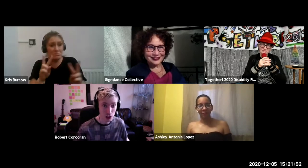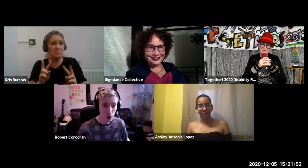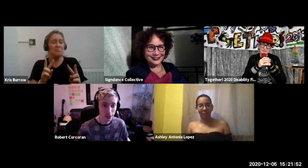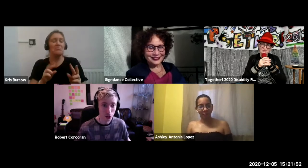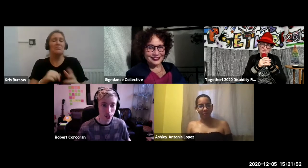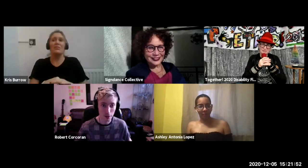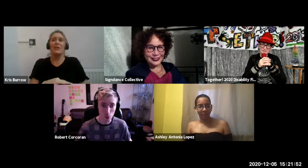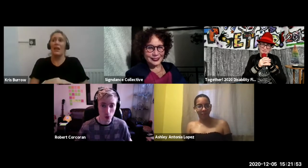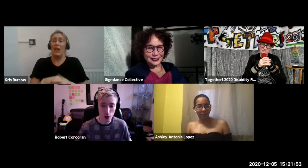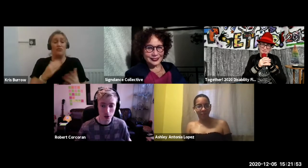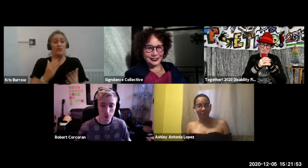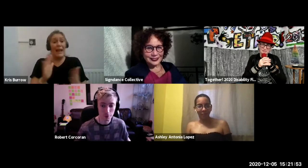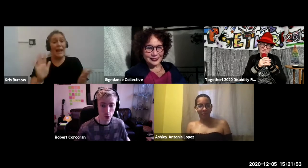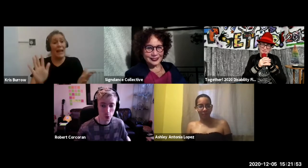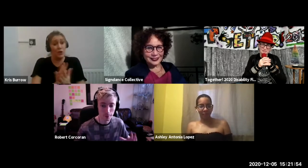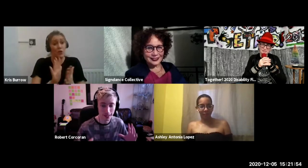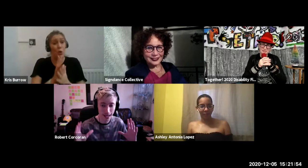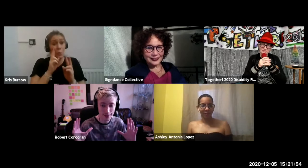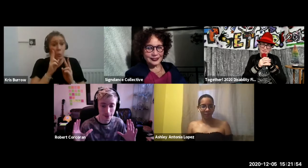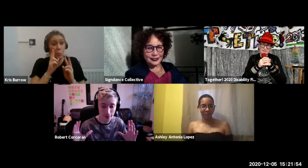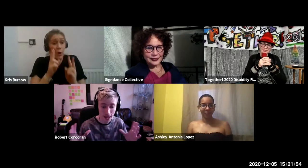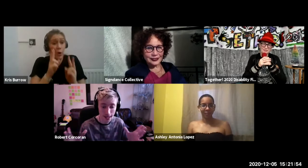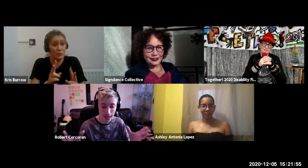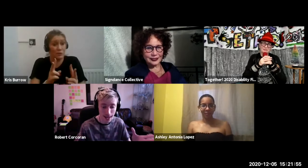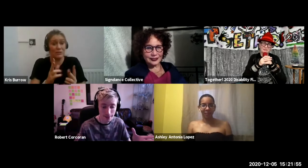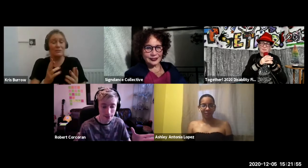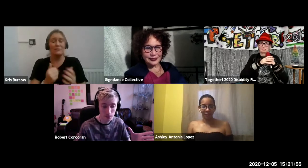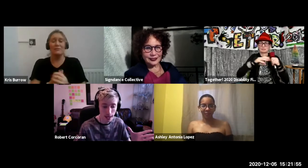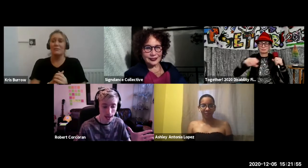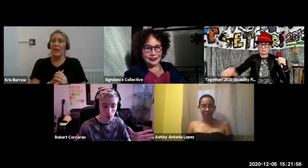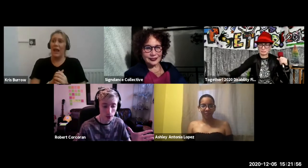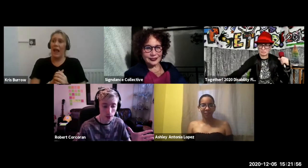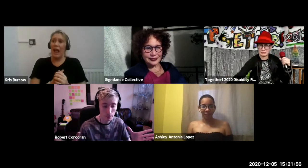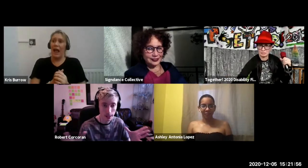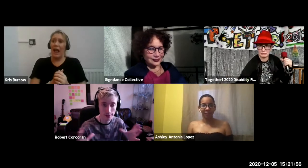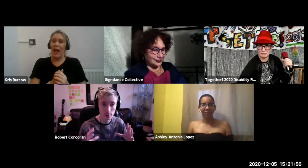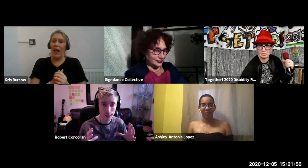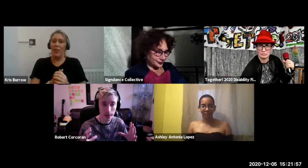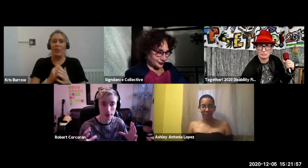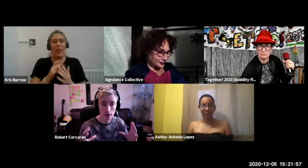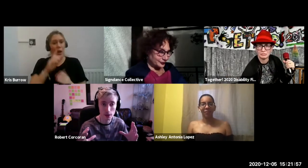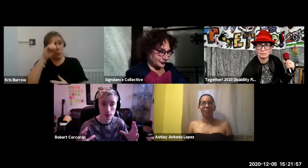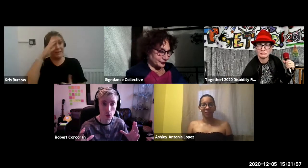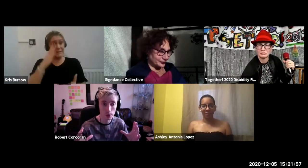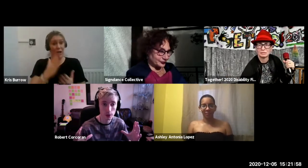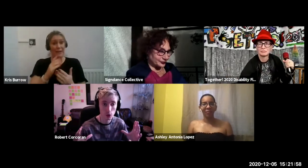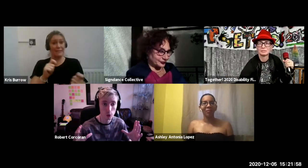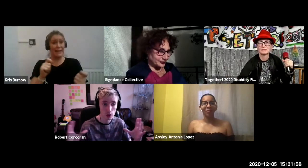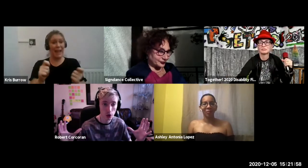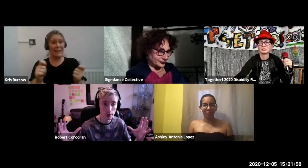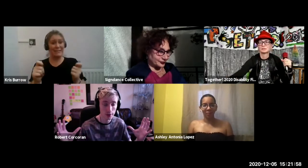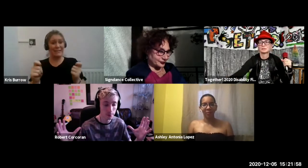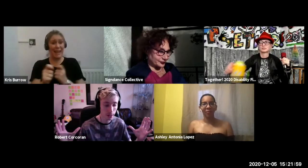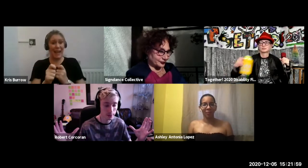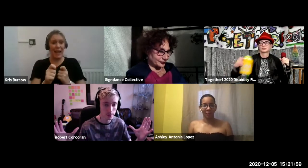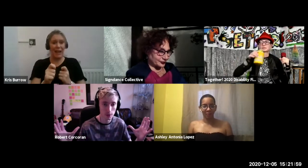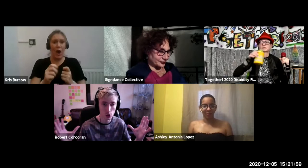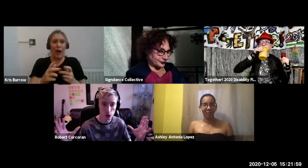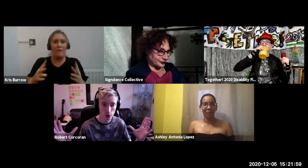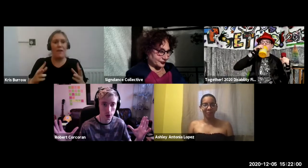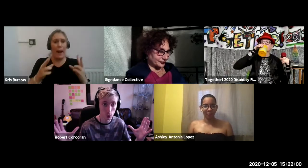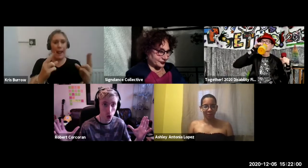really enjoyed looking at the work before we began to then edit them down and place them together. And so what we did was we took these